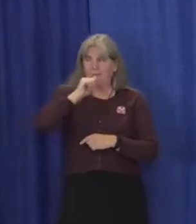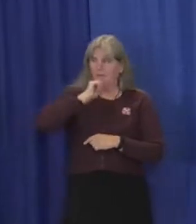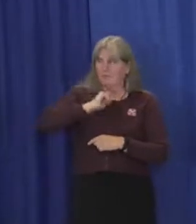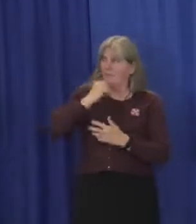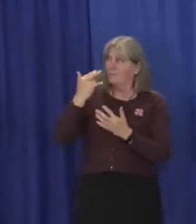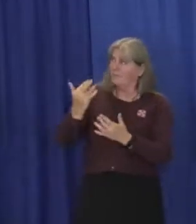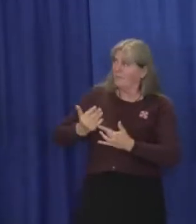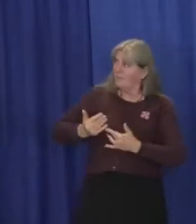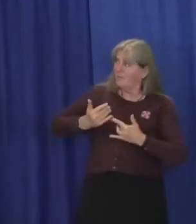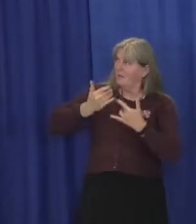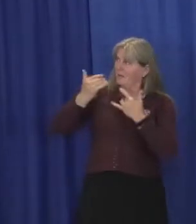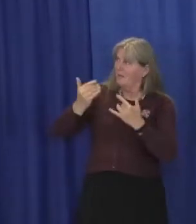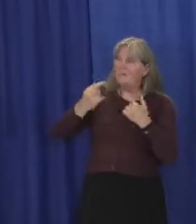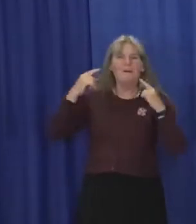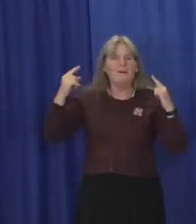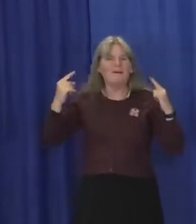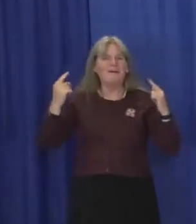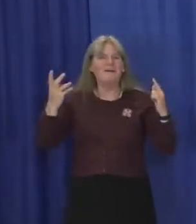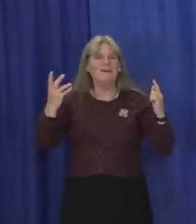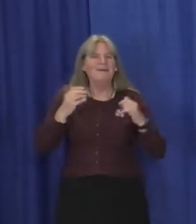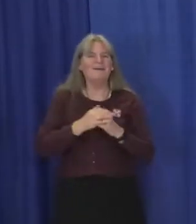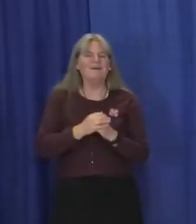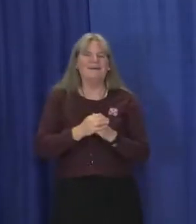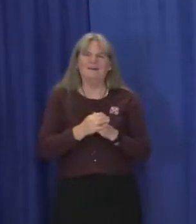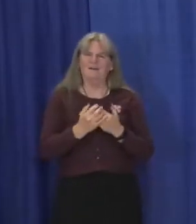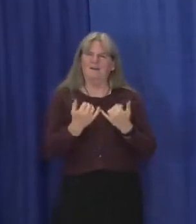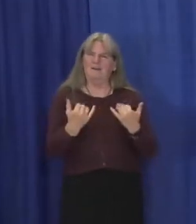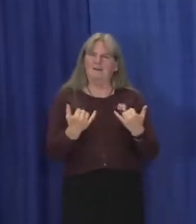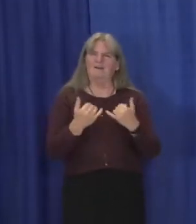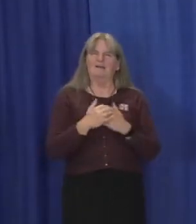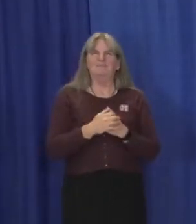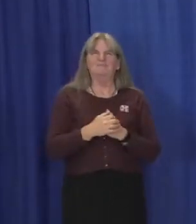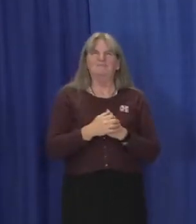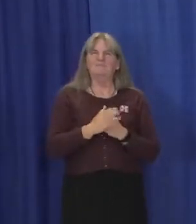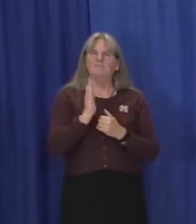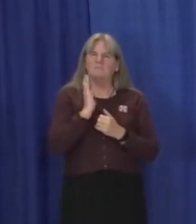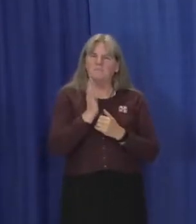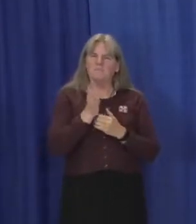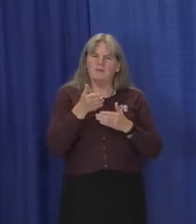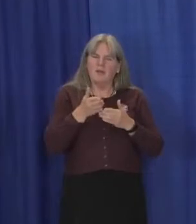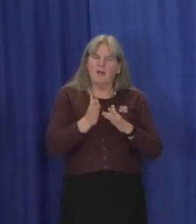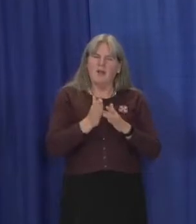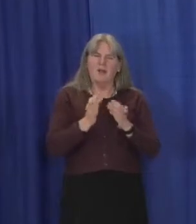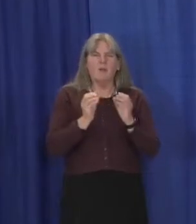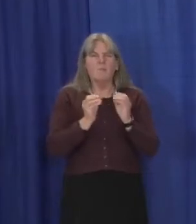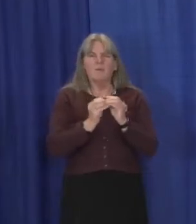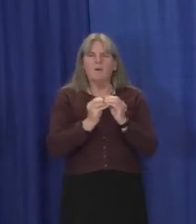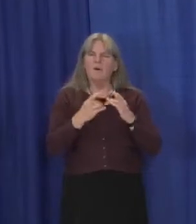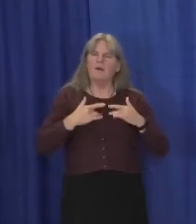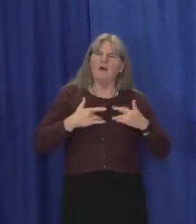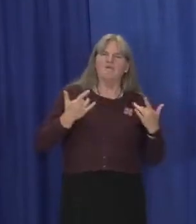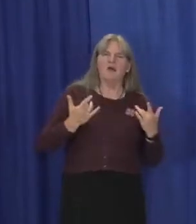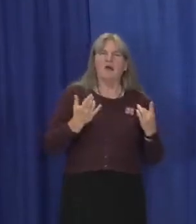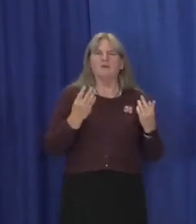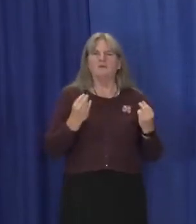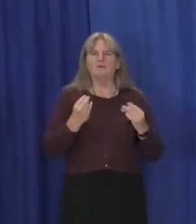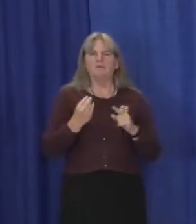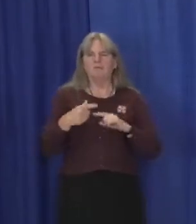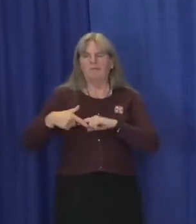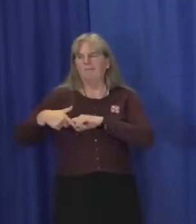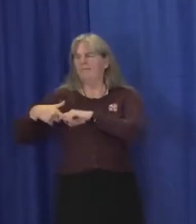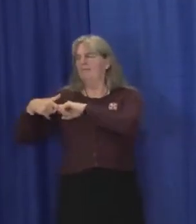for. During this encouraging time, we will be able to enjoy many of the activities that we left behind in